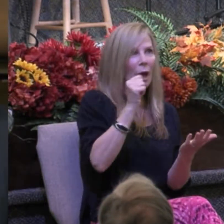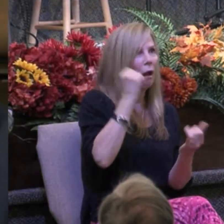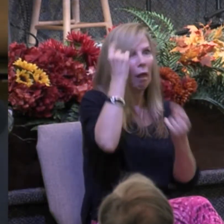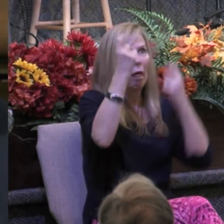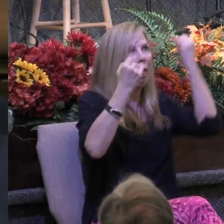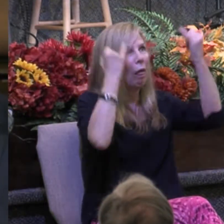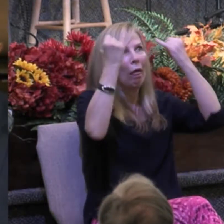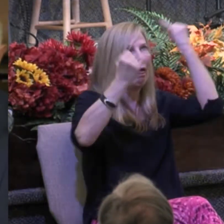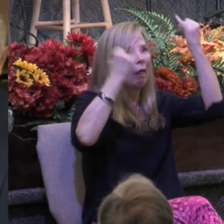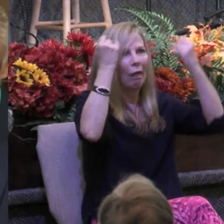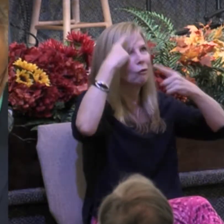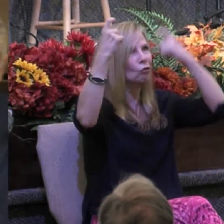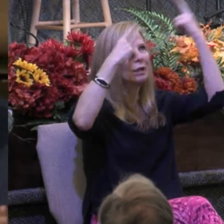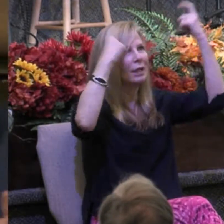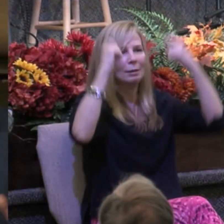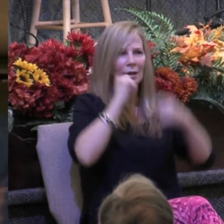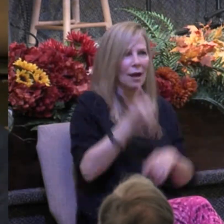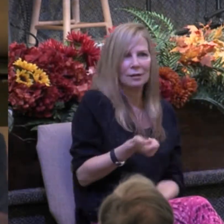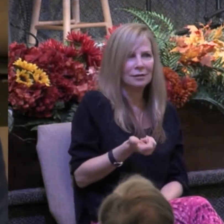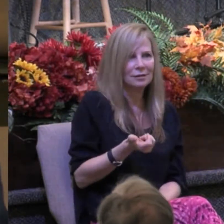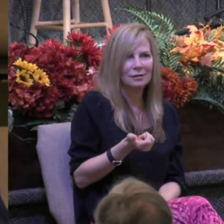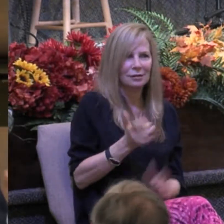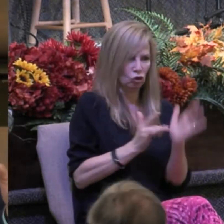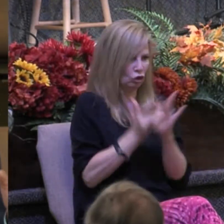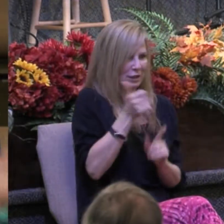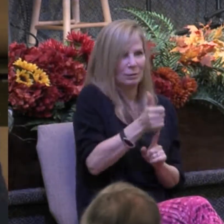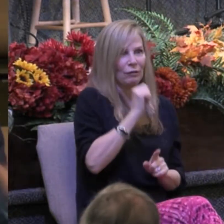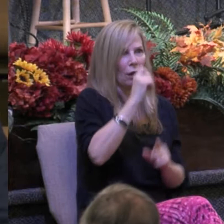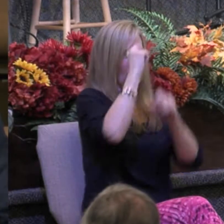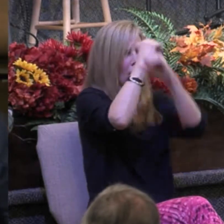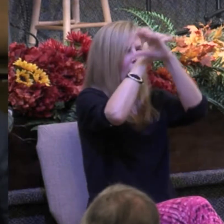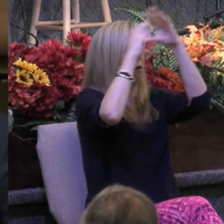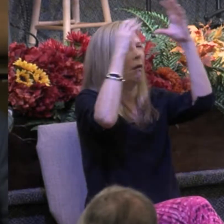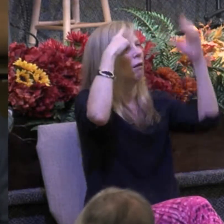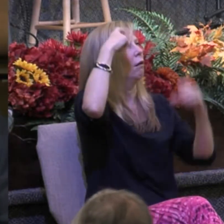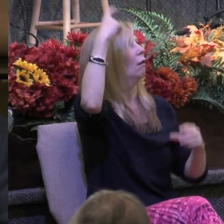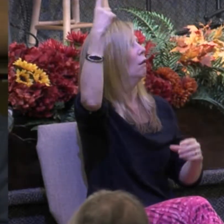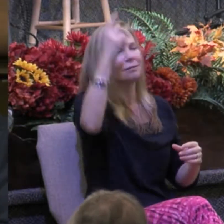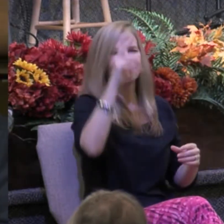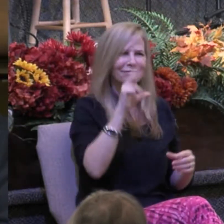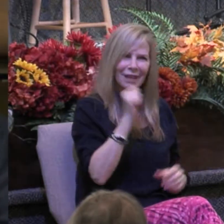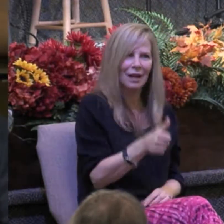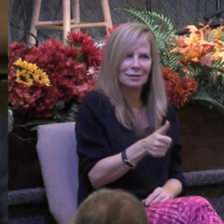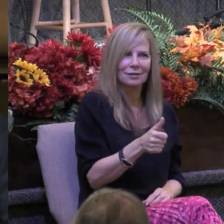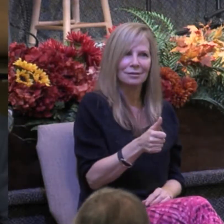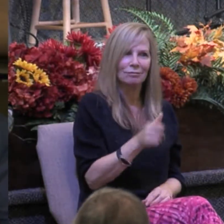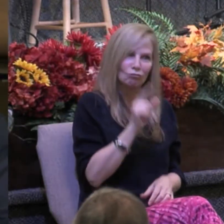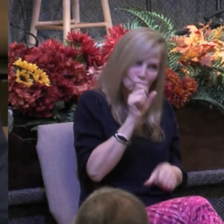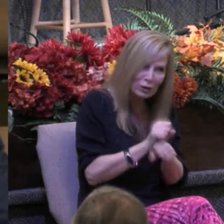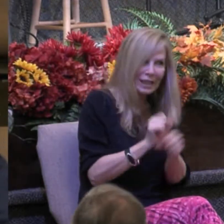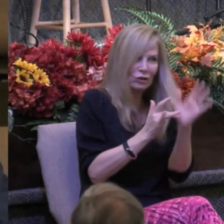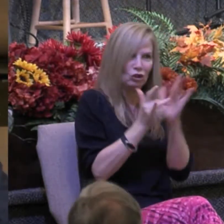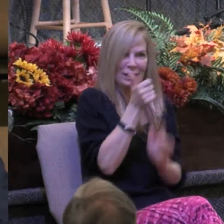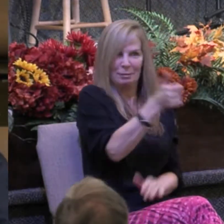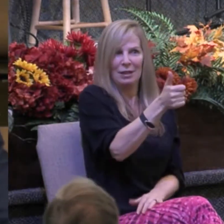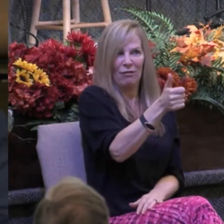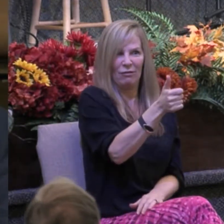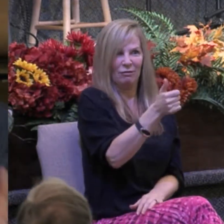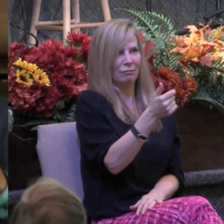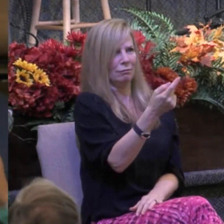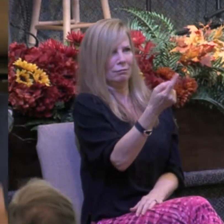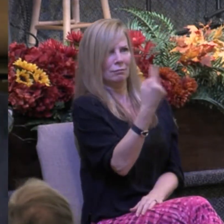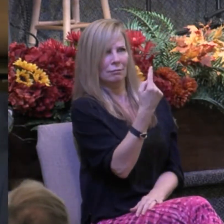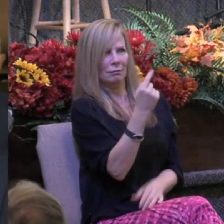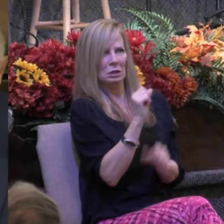hallucinating. He wasn't an illusion. It was really him, the one they had spent 3 years with,